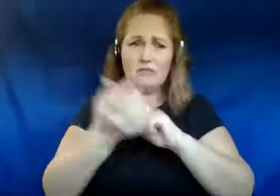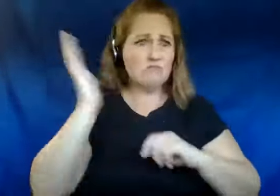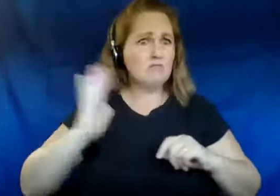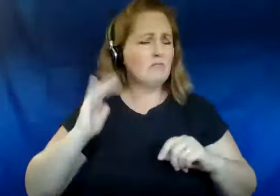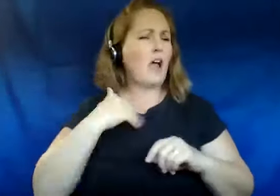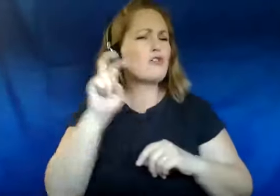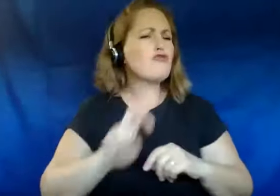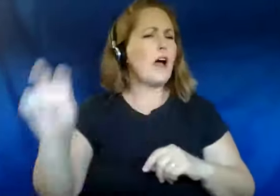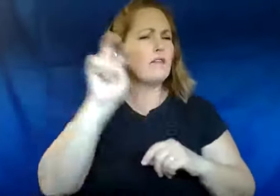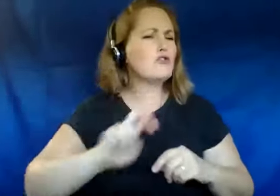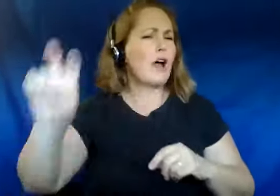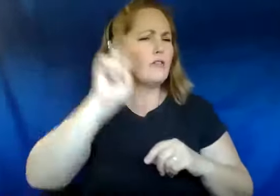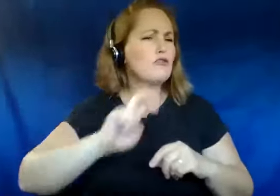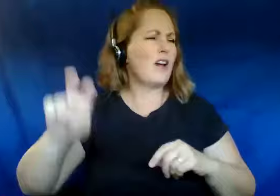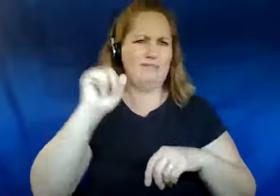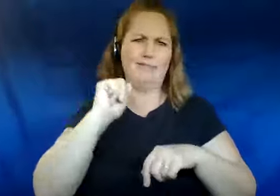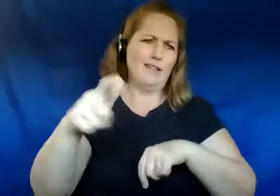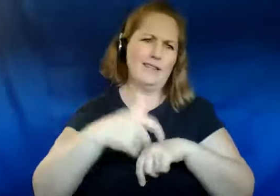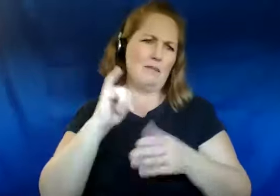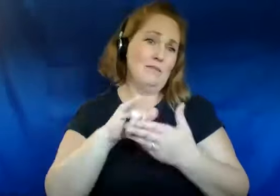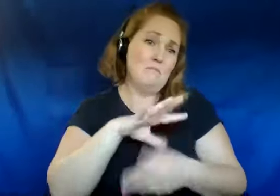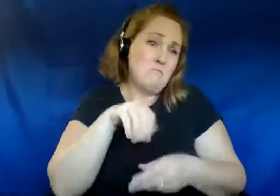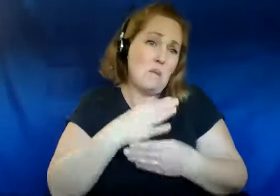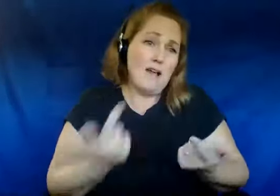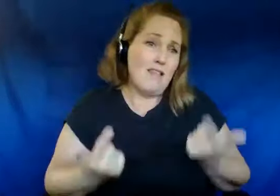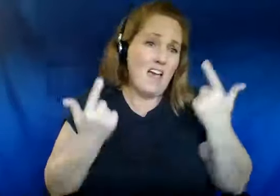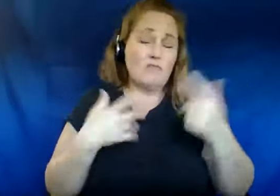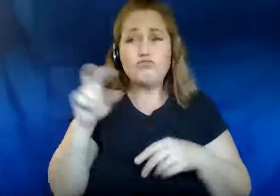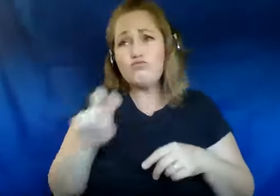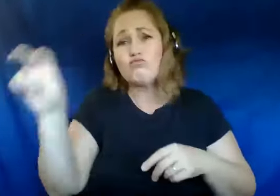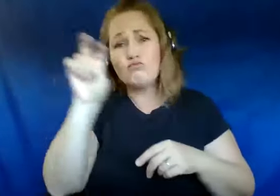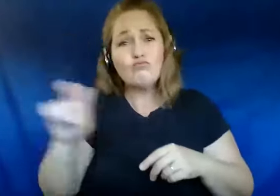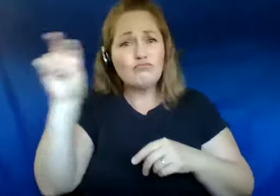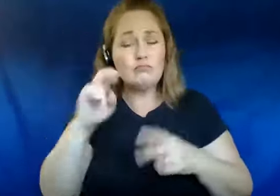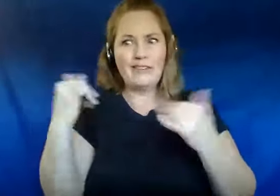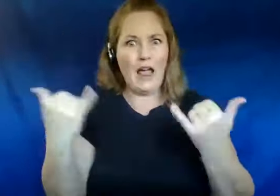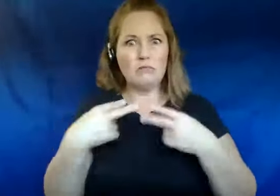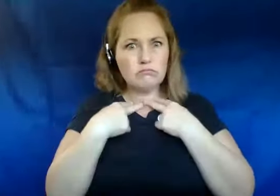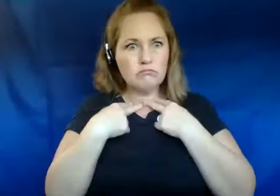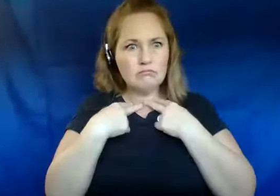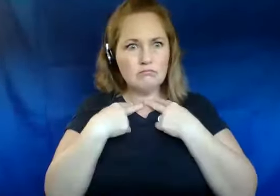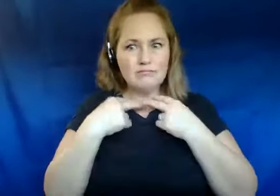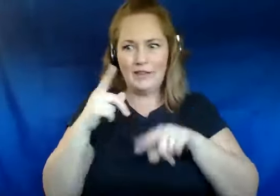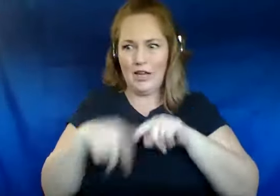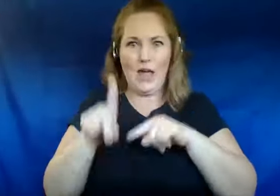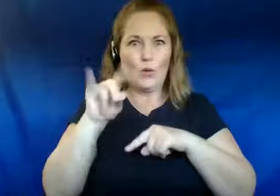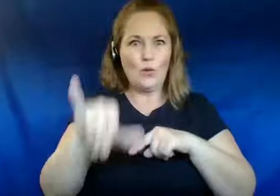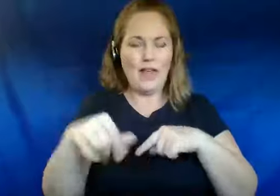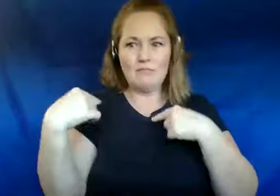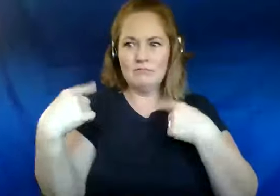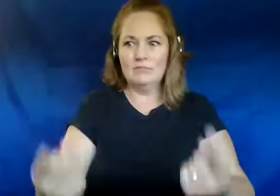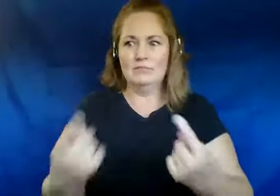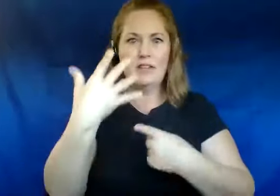traveled all the time. It was just part of my life was traveling. And I haven't been able to do that in the last 5